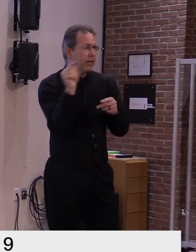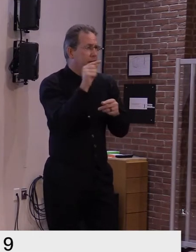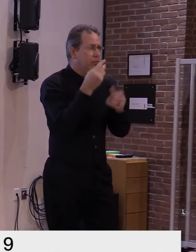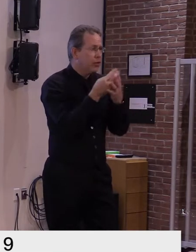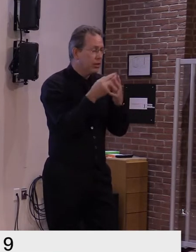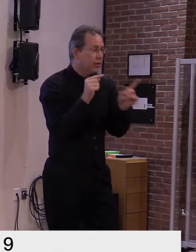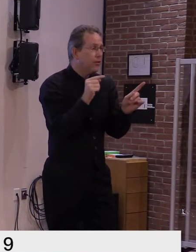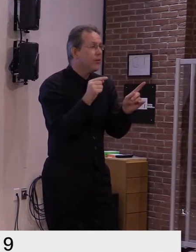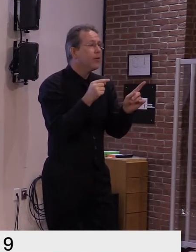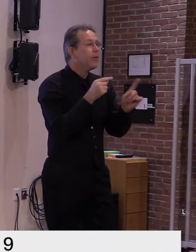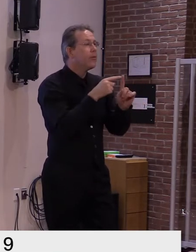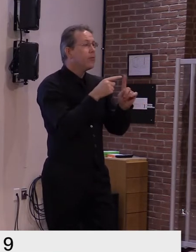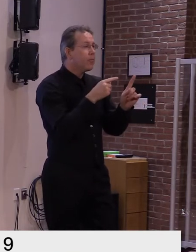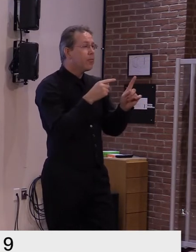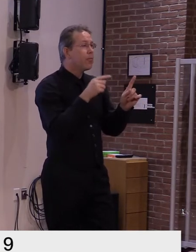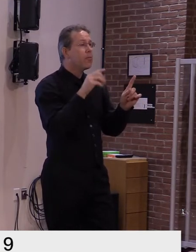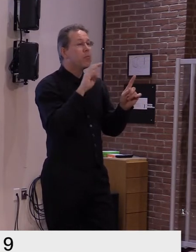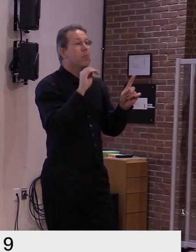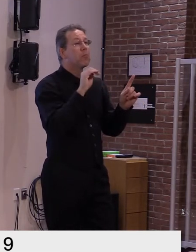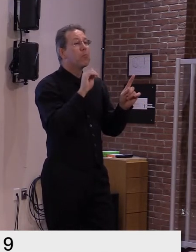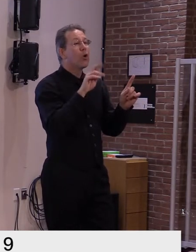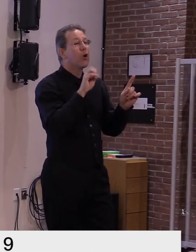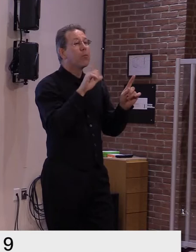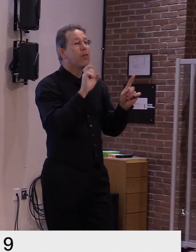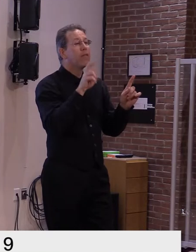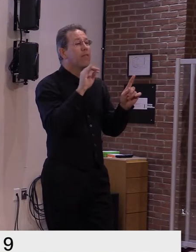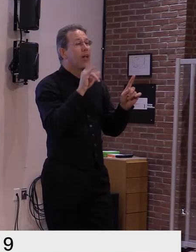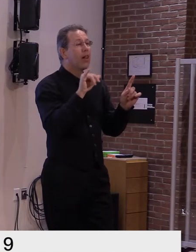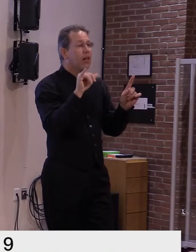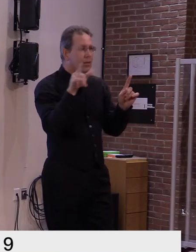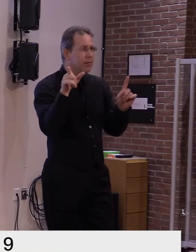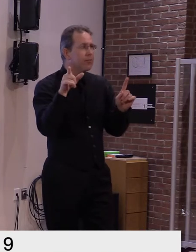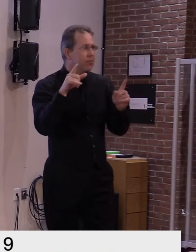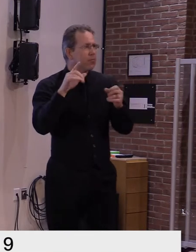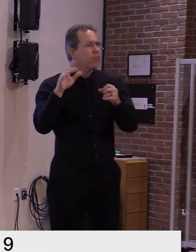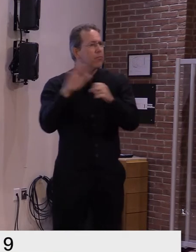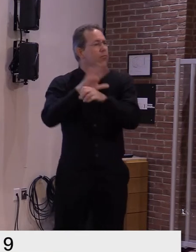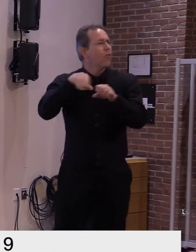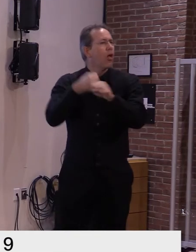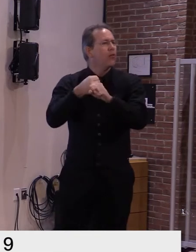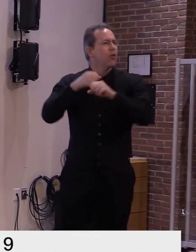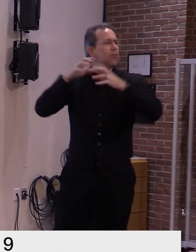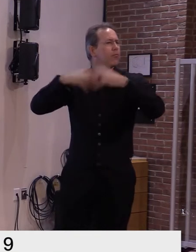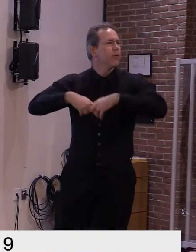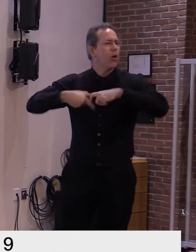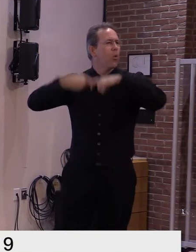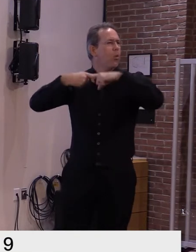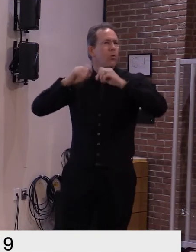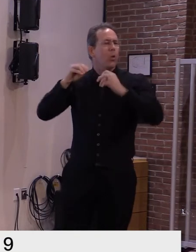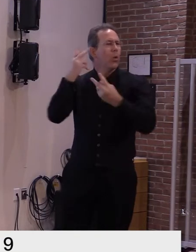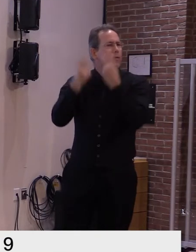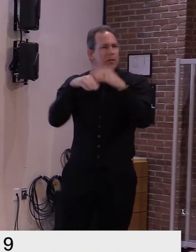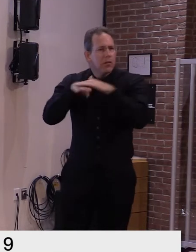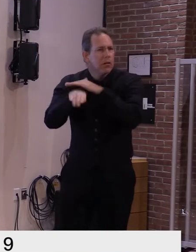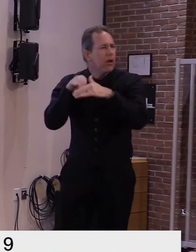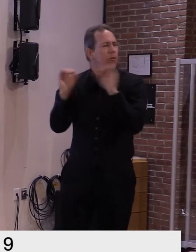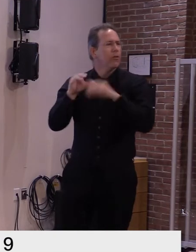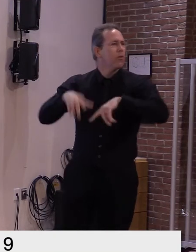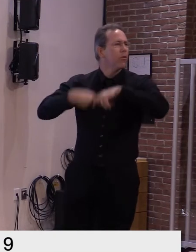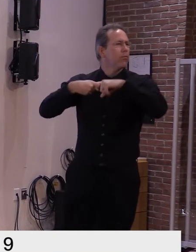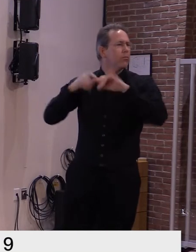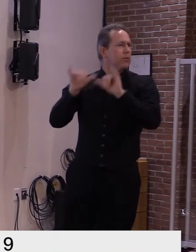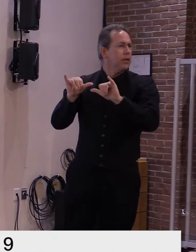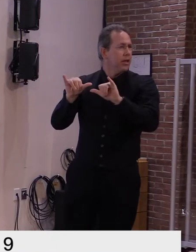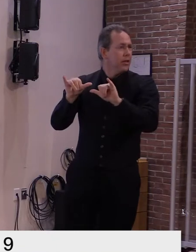pending results from a presumed positive staff member. In total, 37 Vermont Department